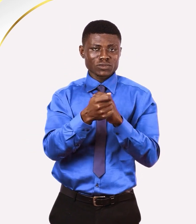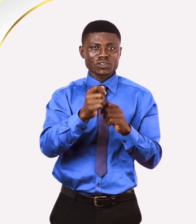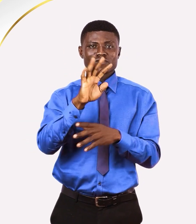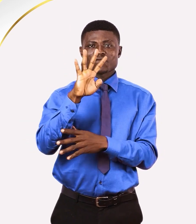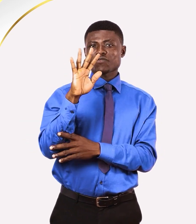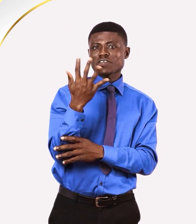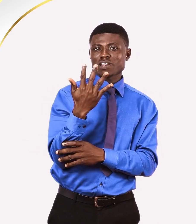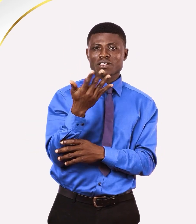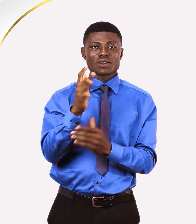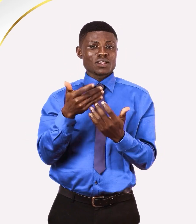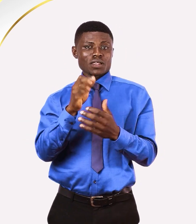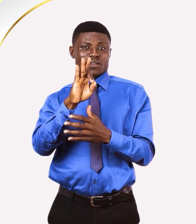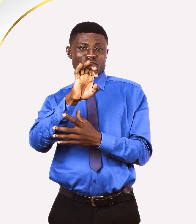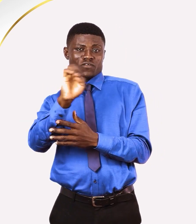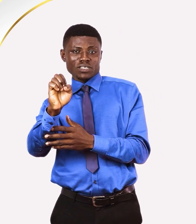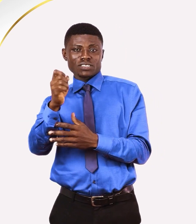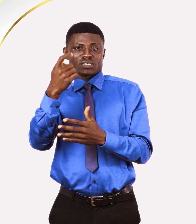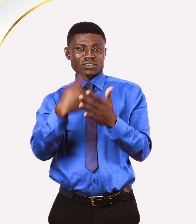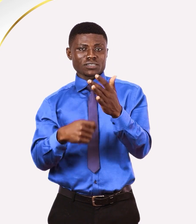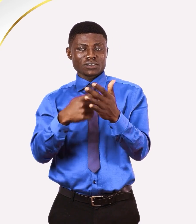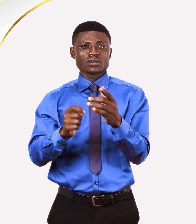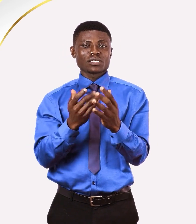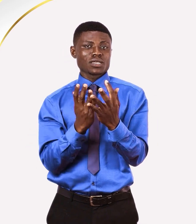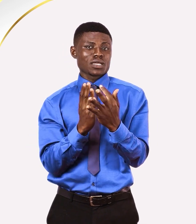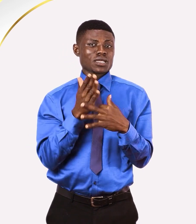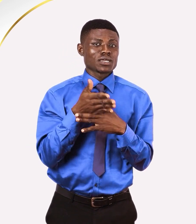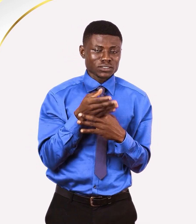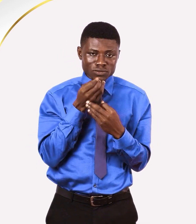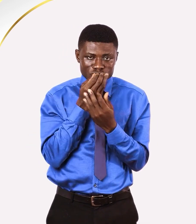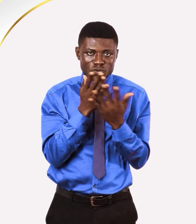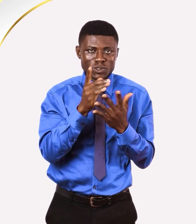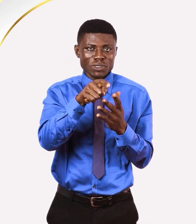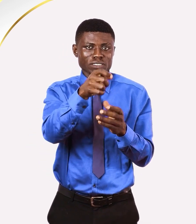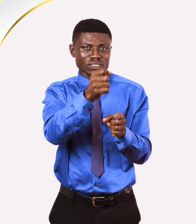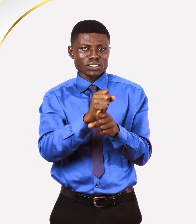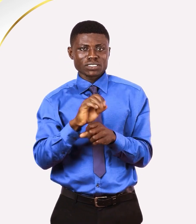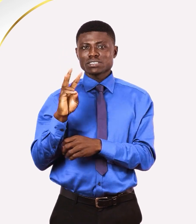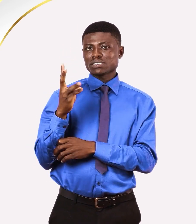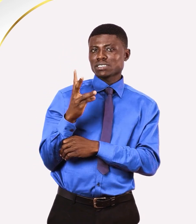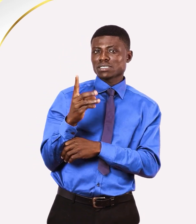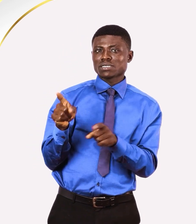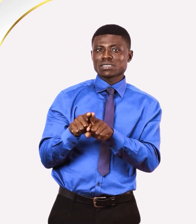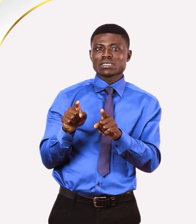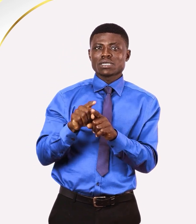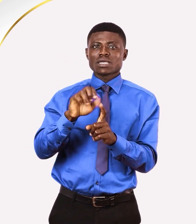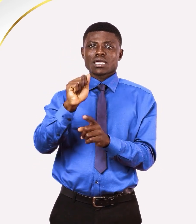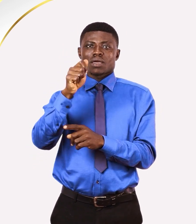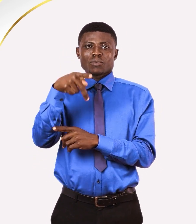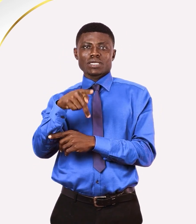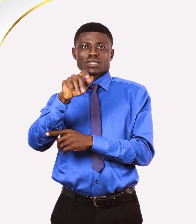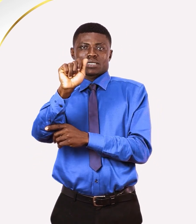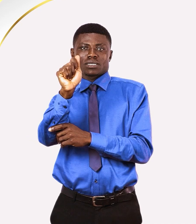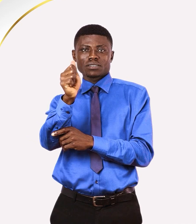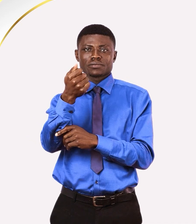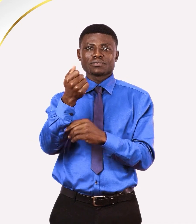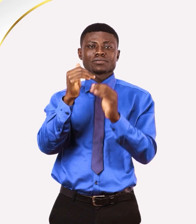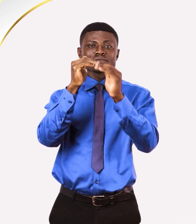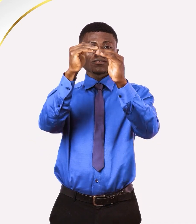amendment. 5. Fees and charges for access to information. 6. Appendix